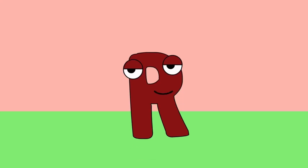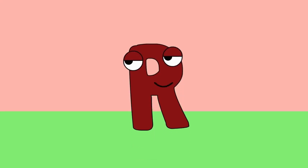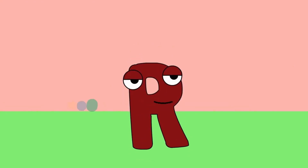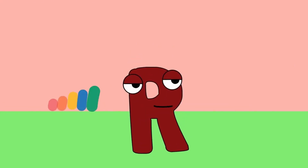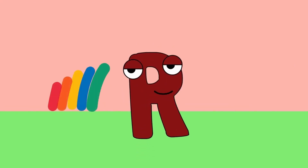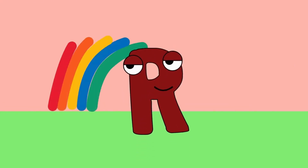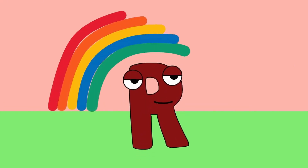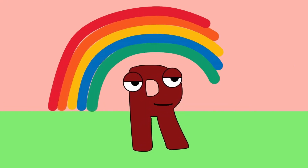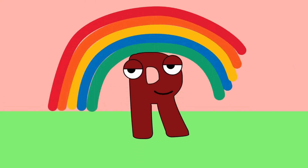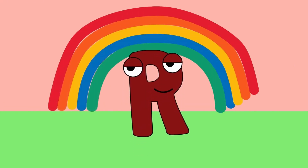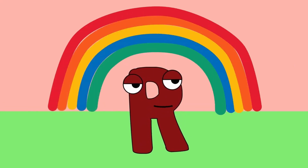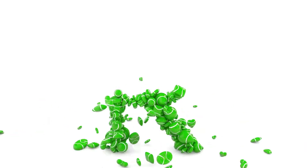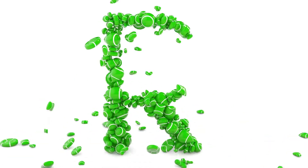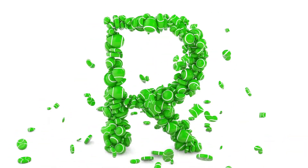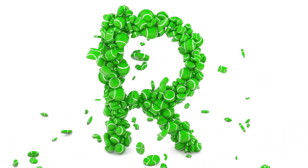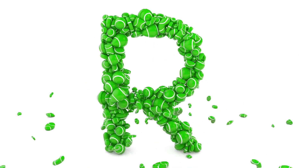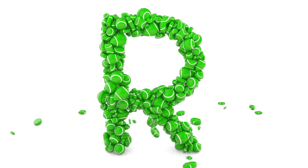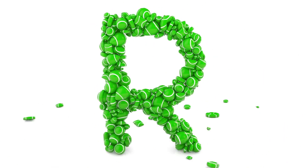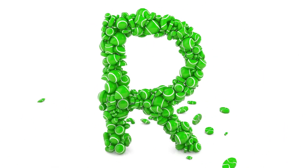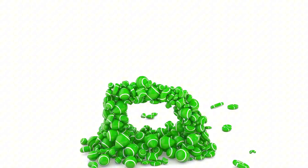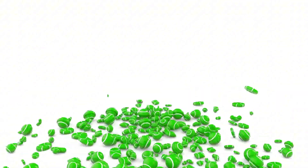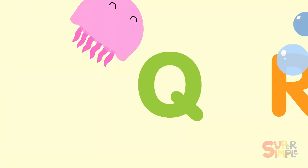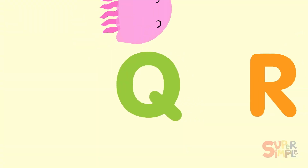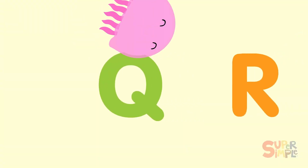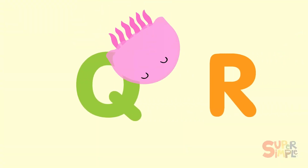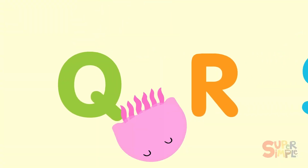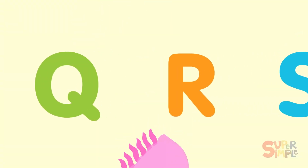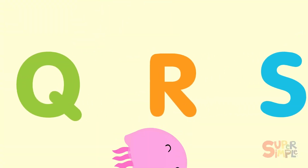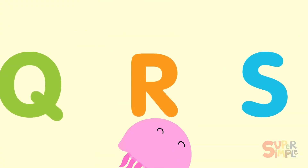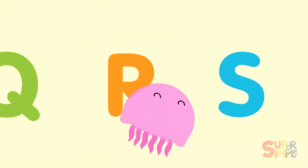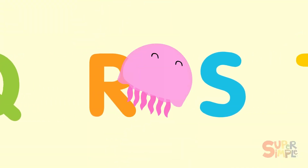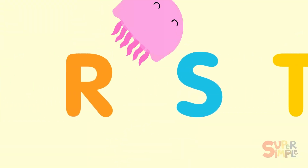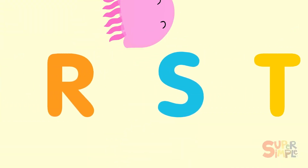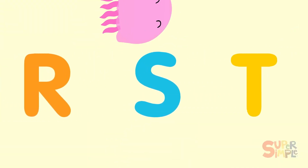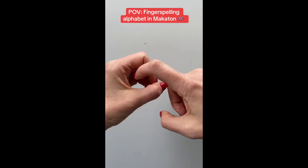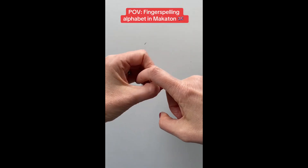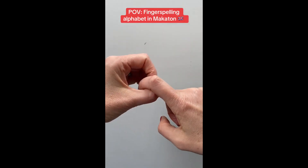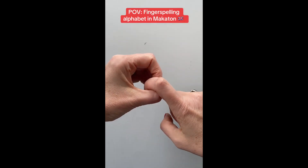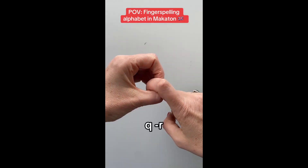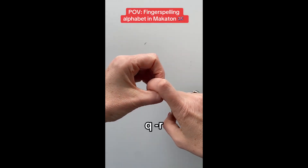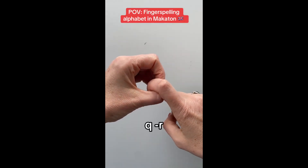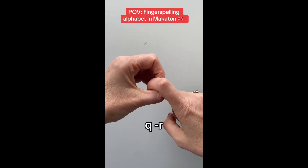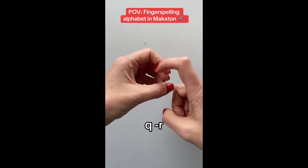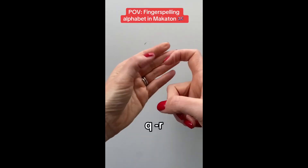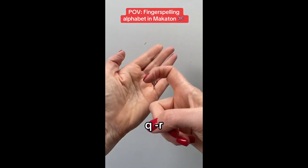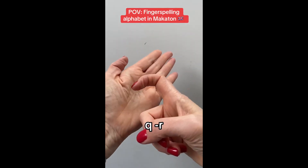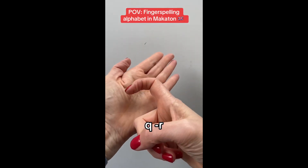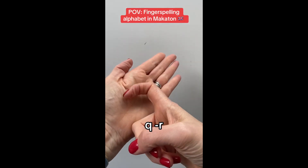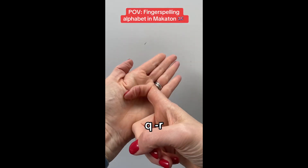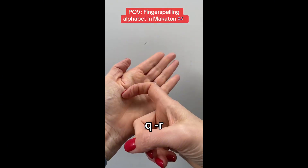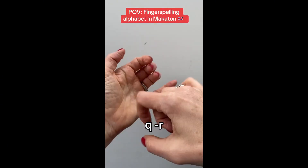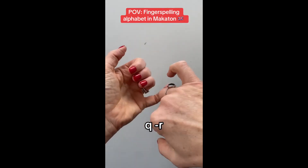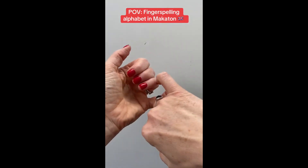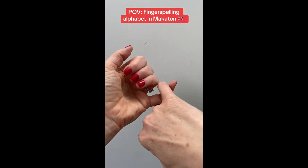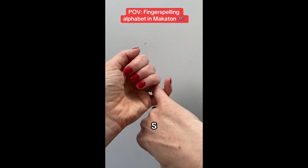R is for rainbow. Q, R, S, Q, R,